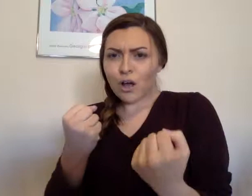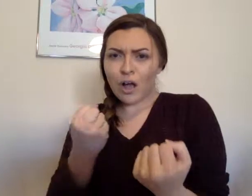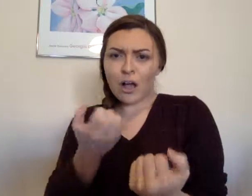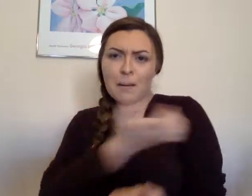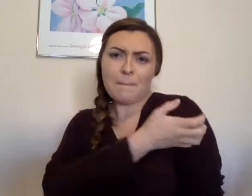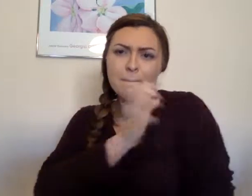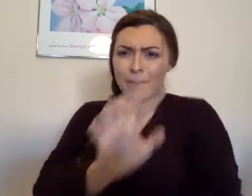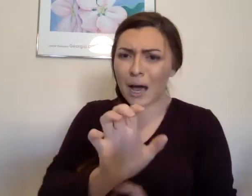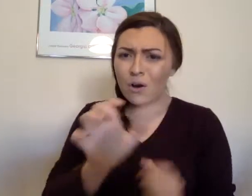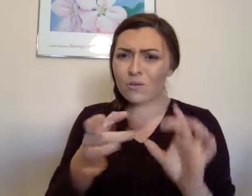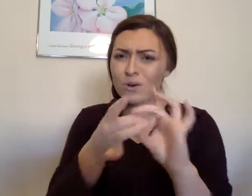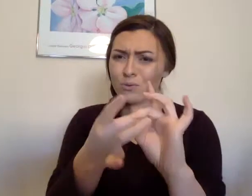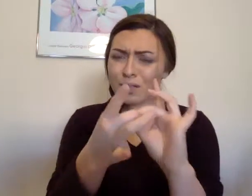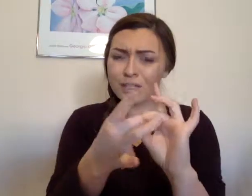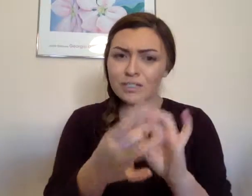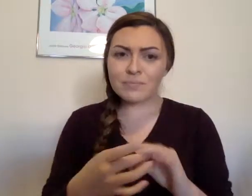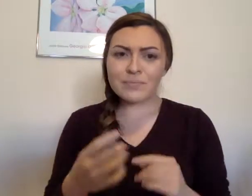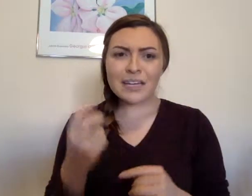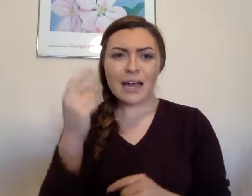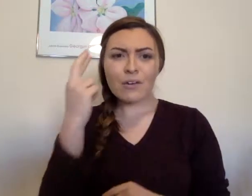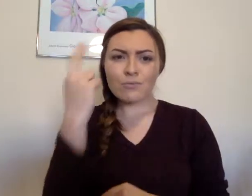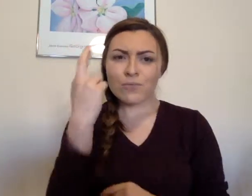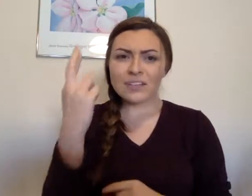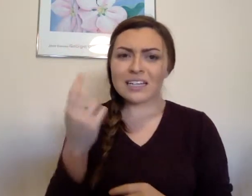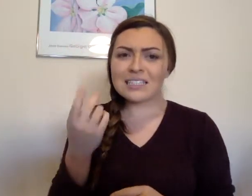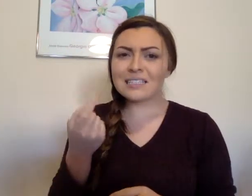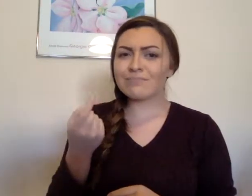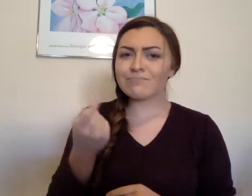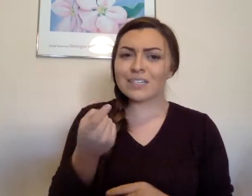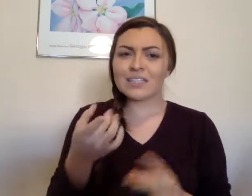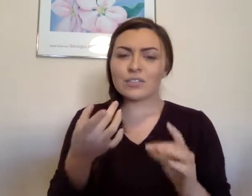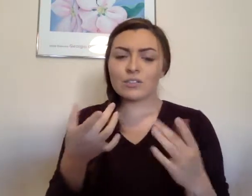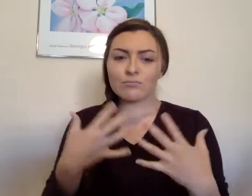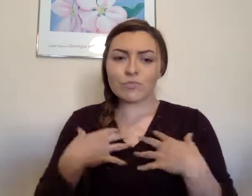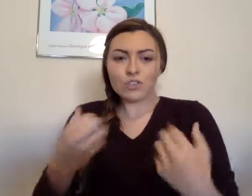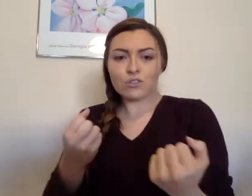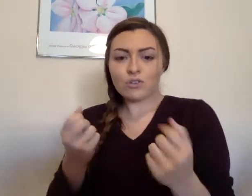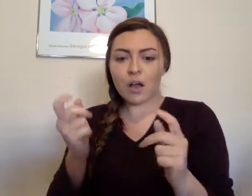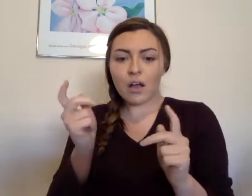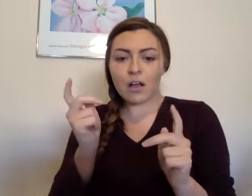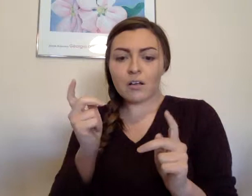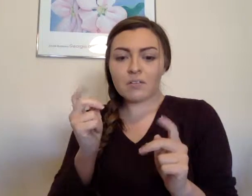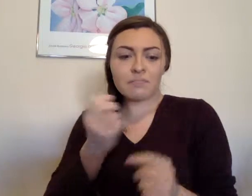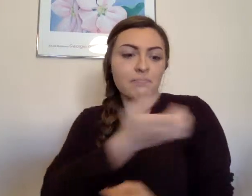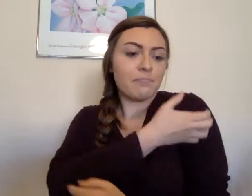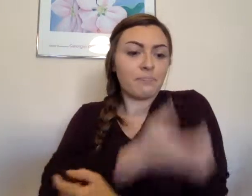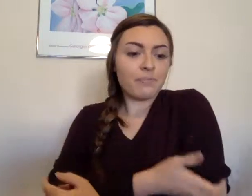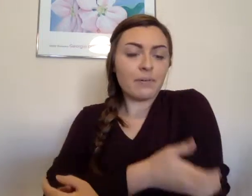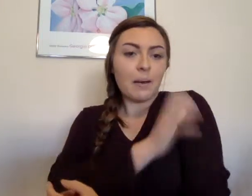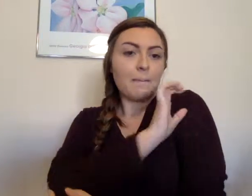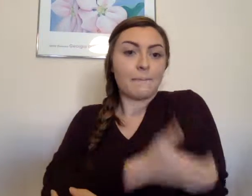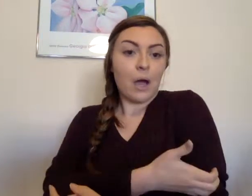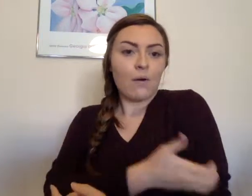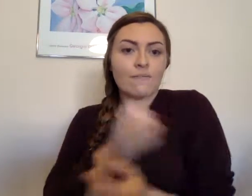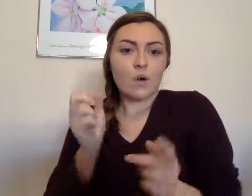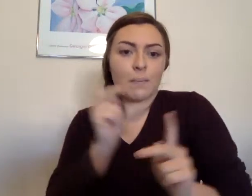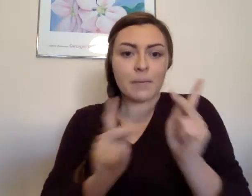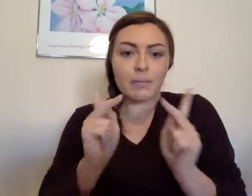that these successful people were not behaving exactly the same as me. So here's how it looked for me. Since